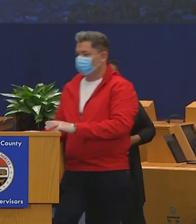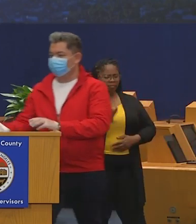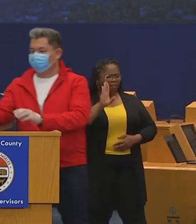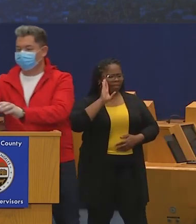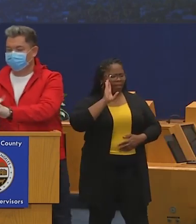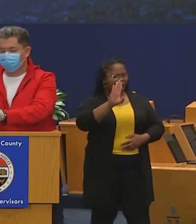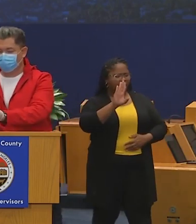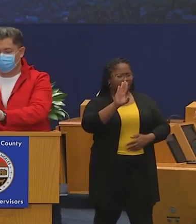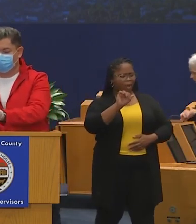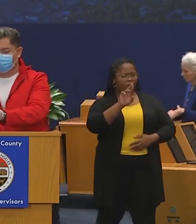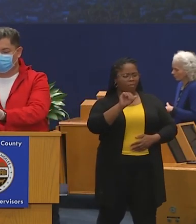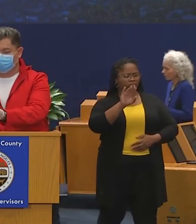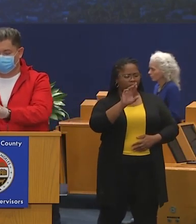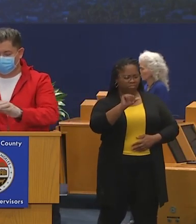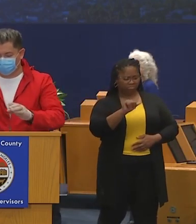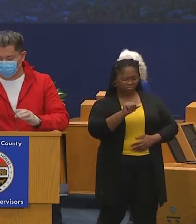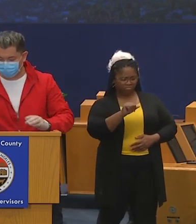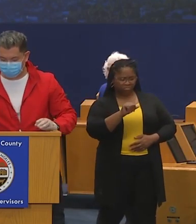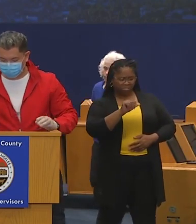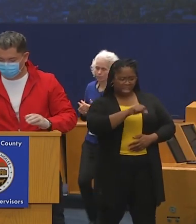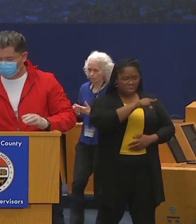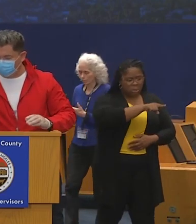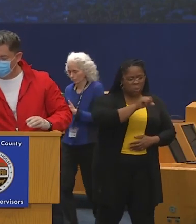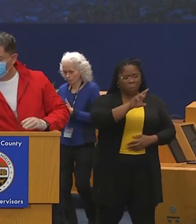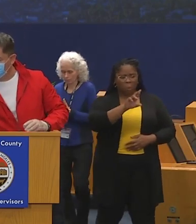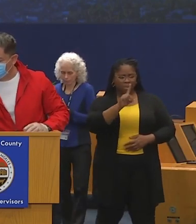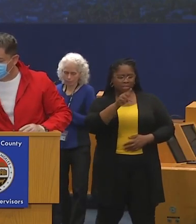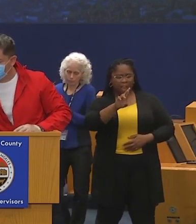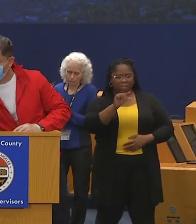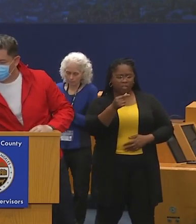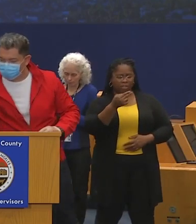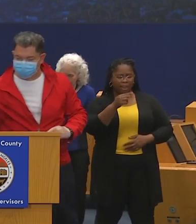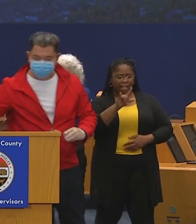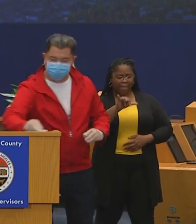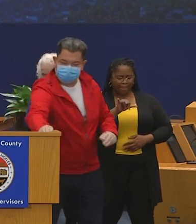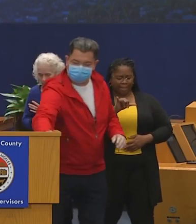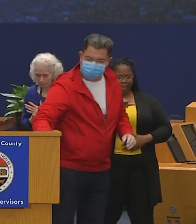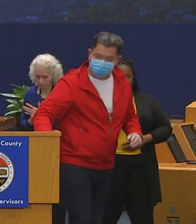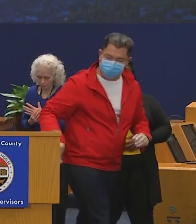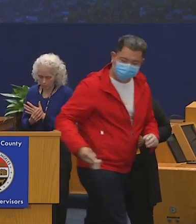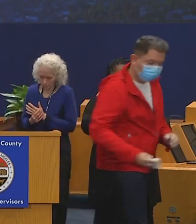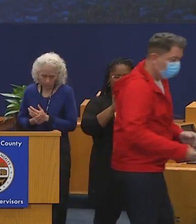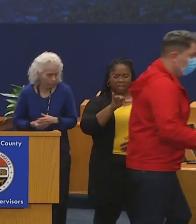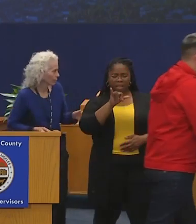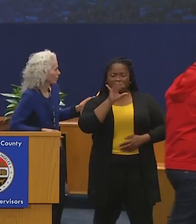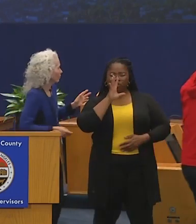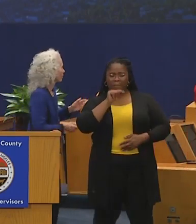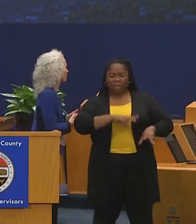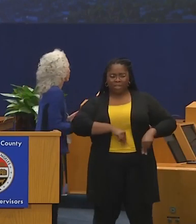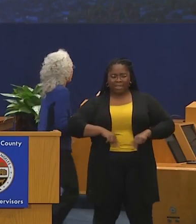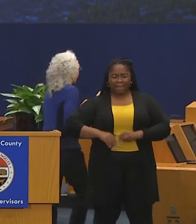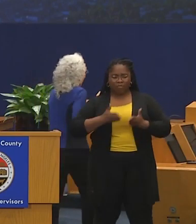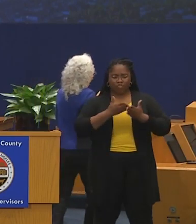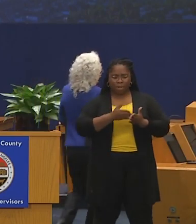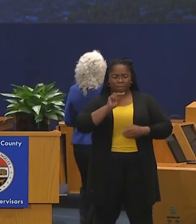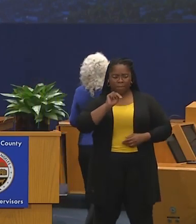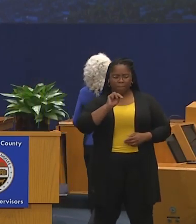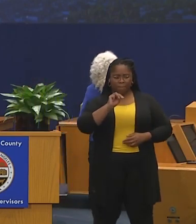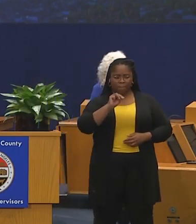wonder if you might be able to, or Dr. Galley can talk about the U.S. naval ship Mercy and how it's going to be